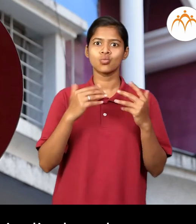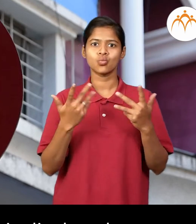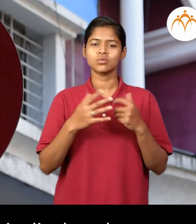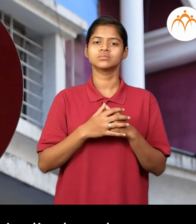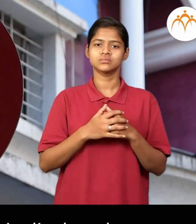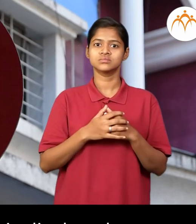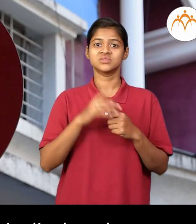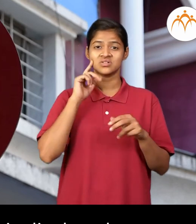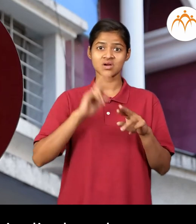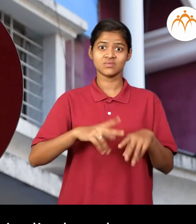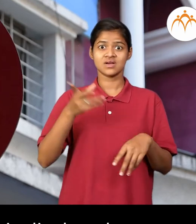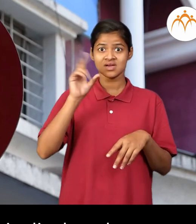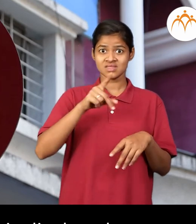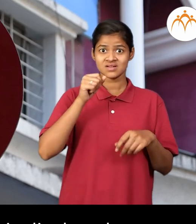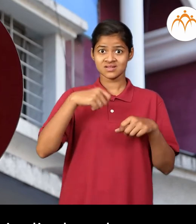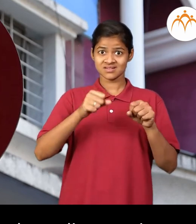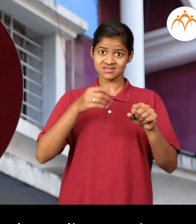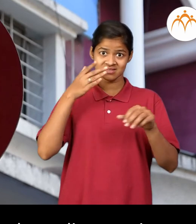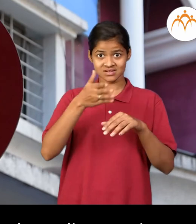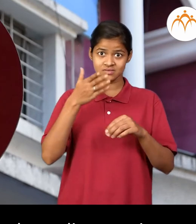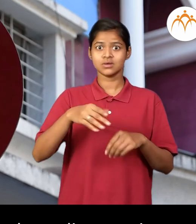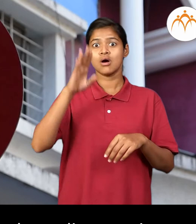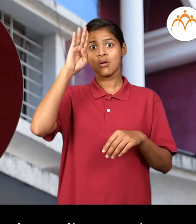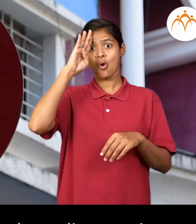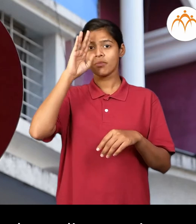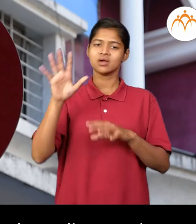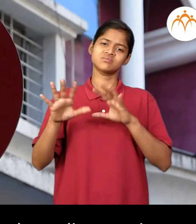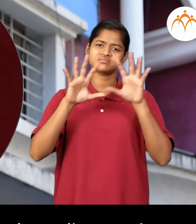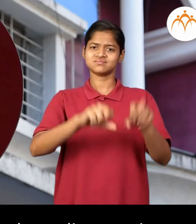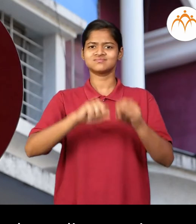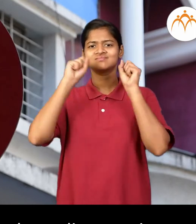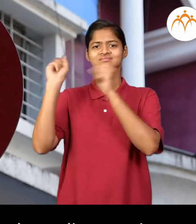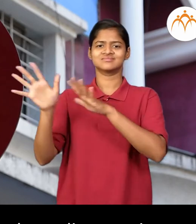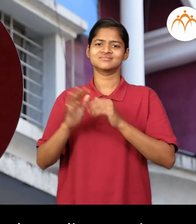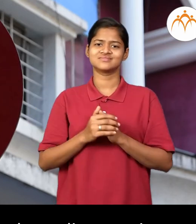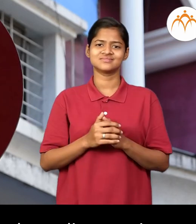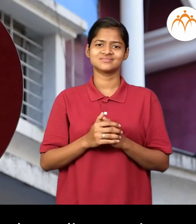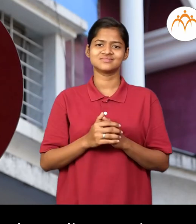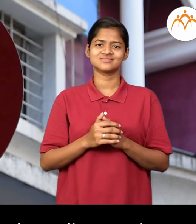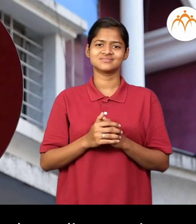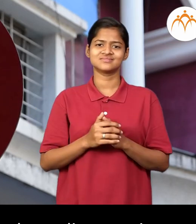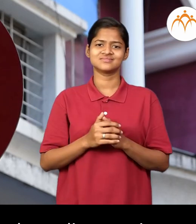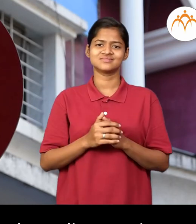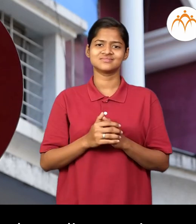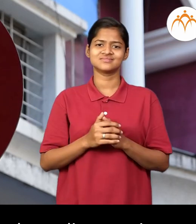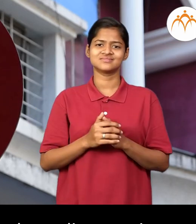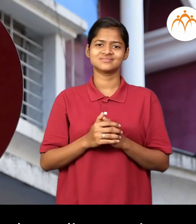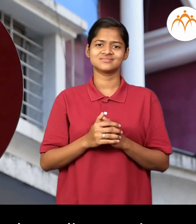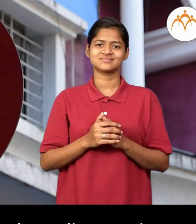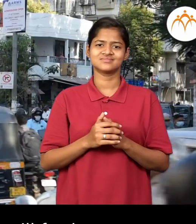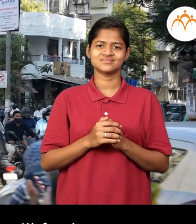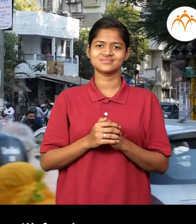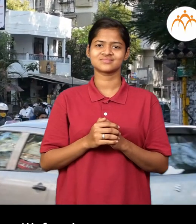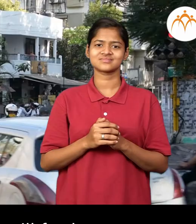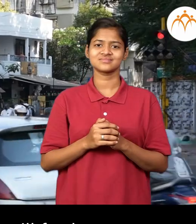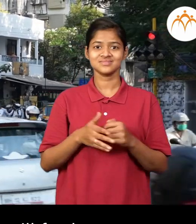why this sign is displayed. When a vehicle is parked there, the police tow it